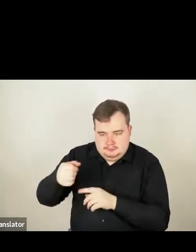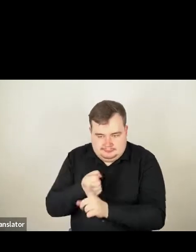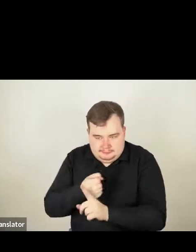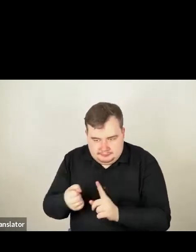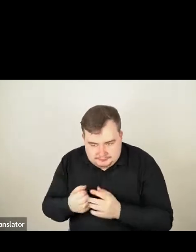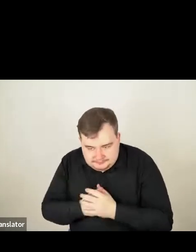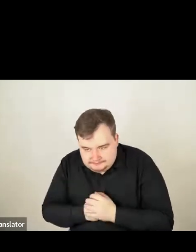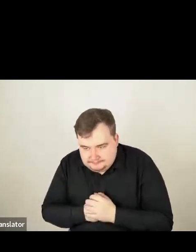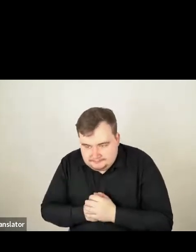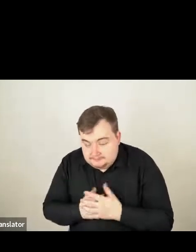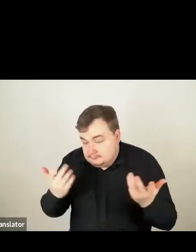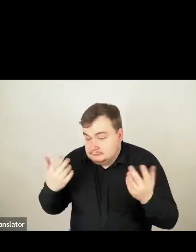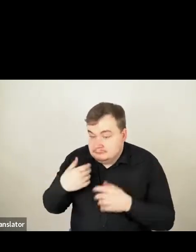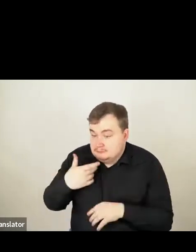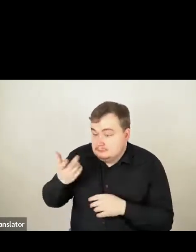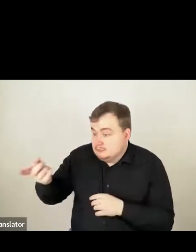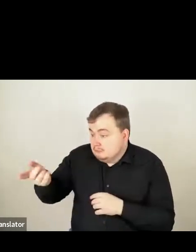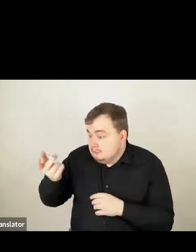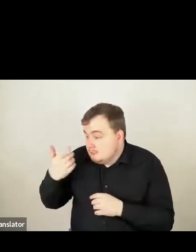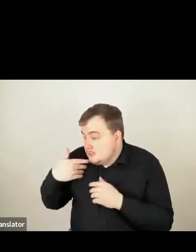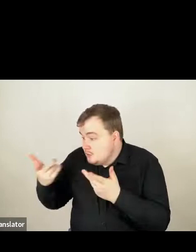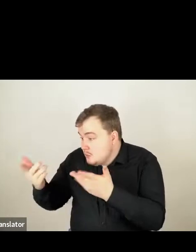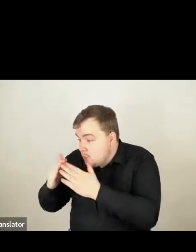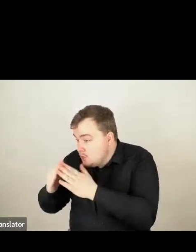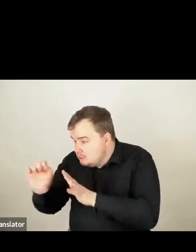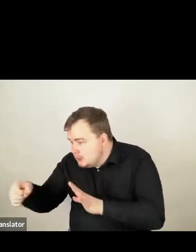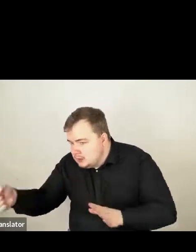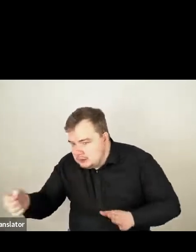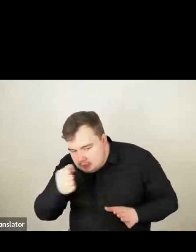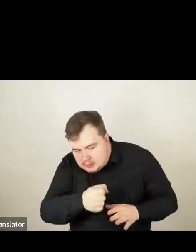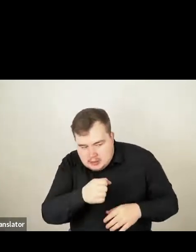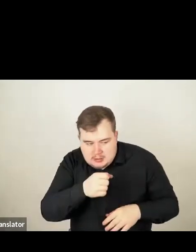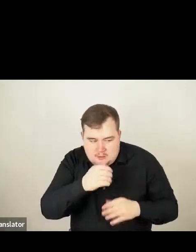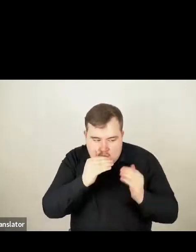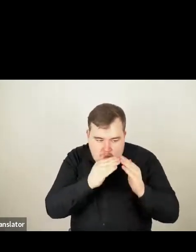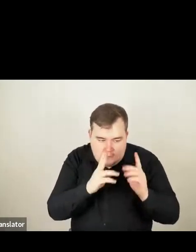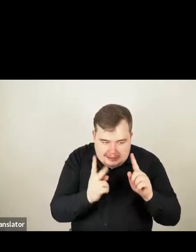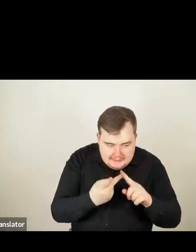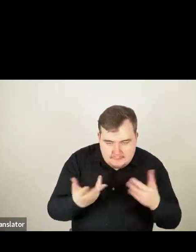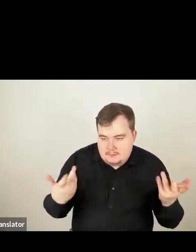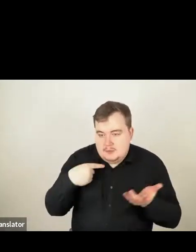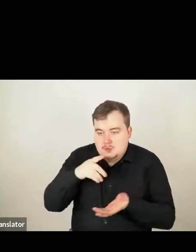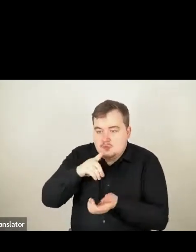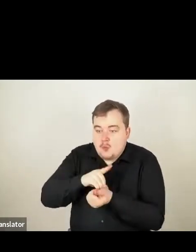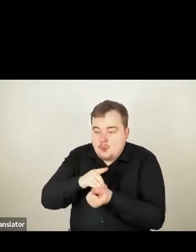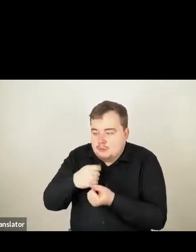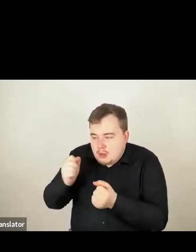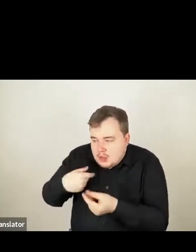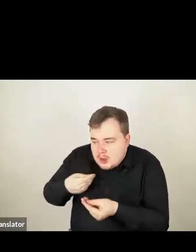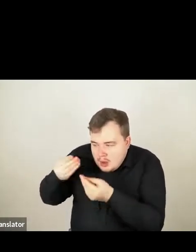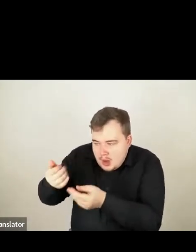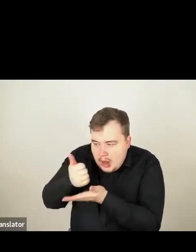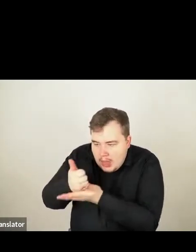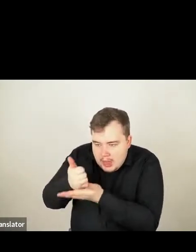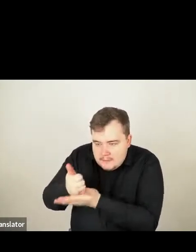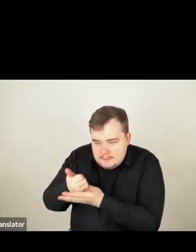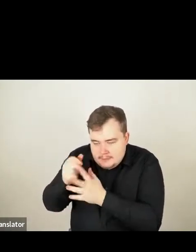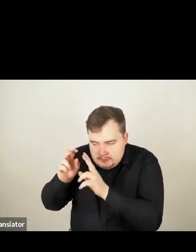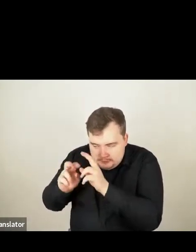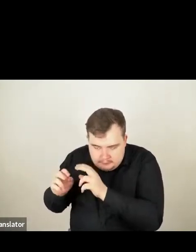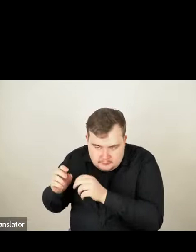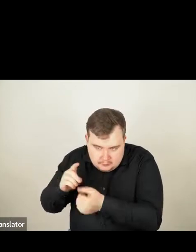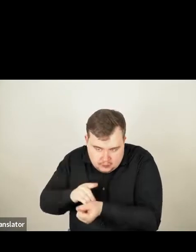assistance, healthcare system. So I'm very happy for that piece of legislation because what I'm telling to you, dear ladies